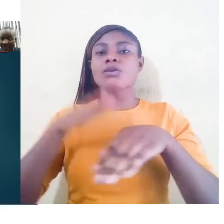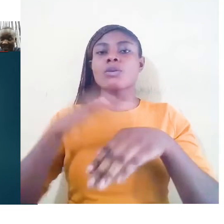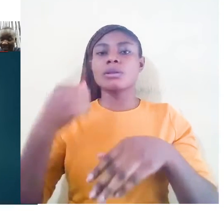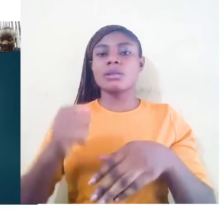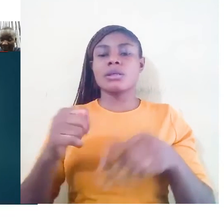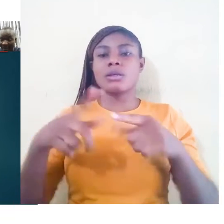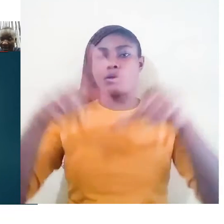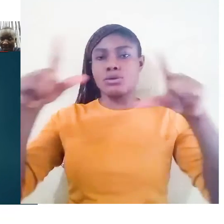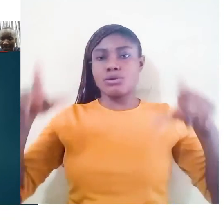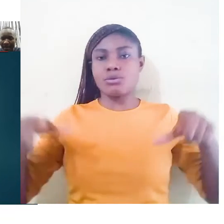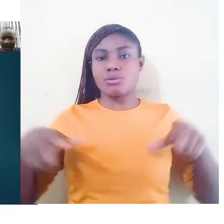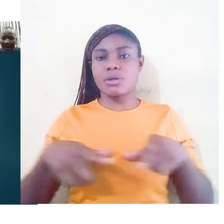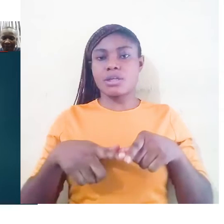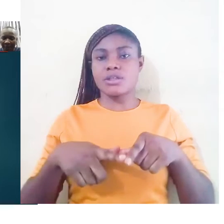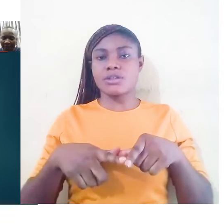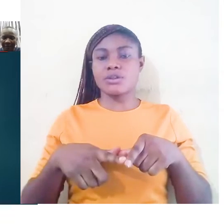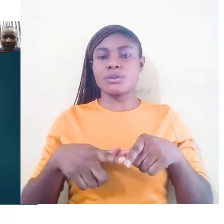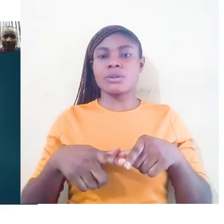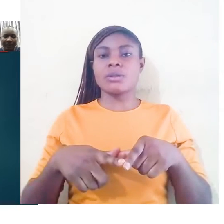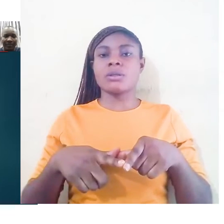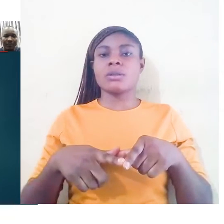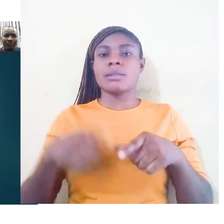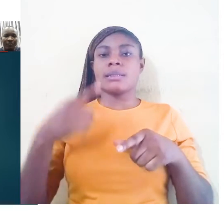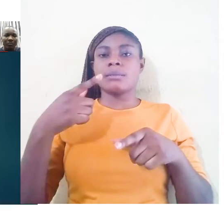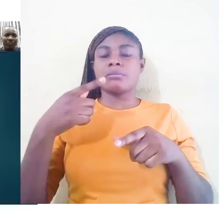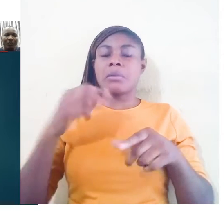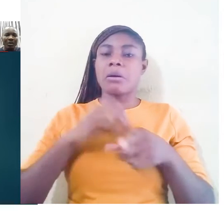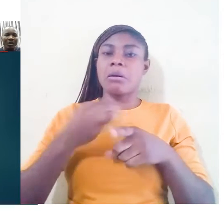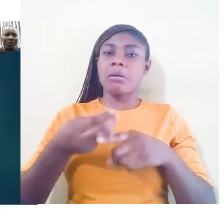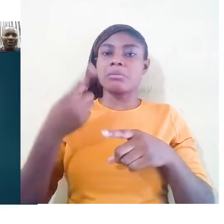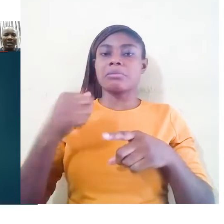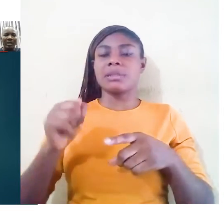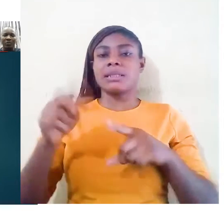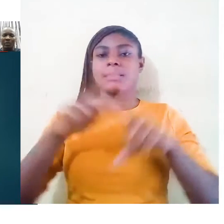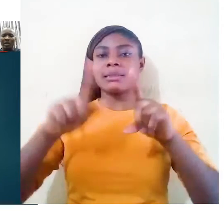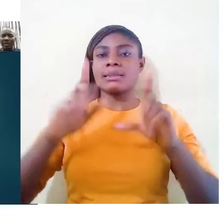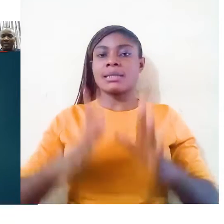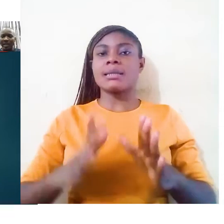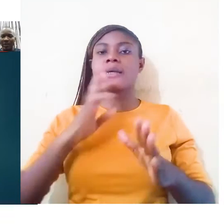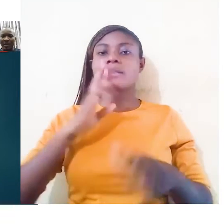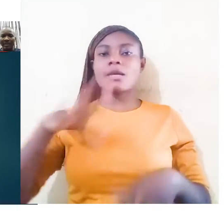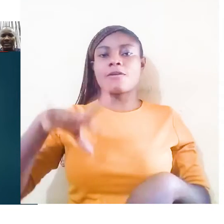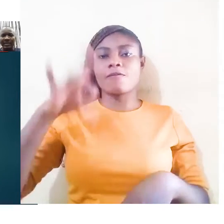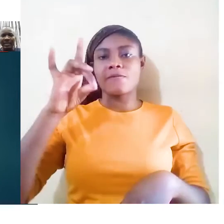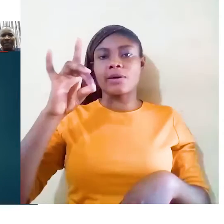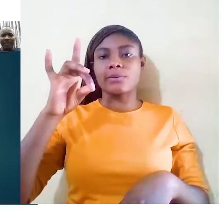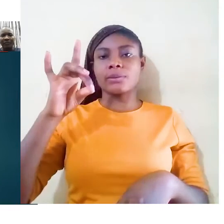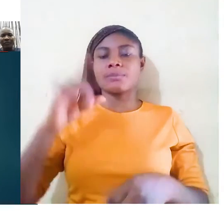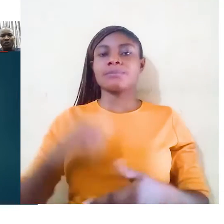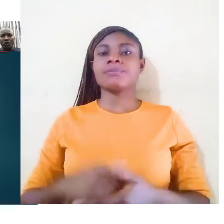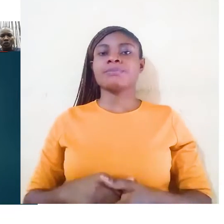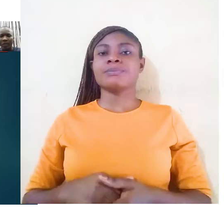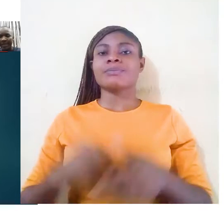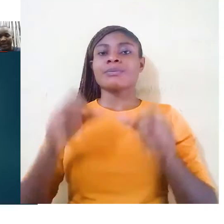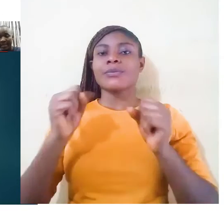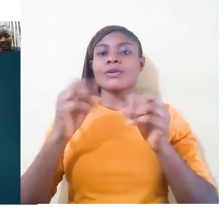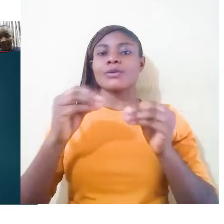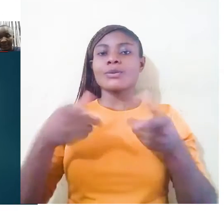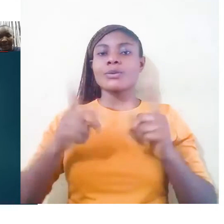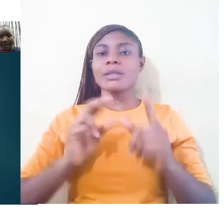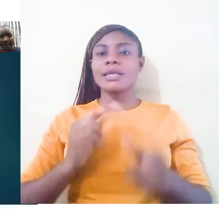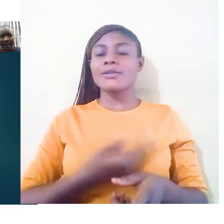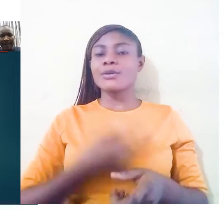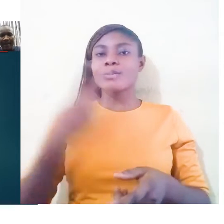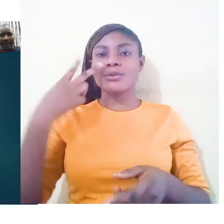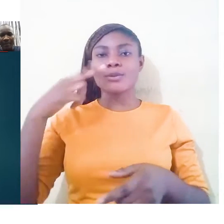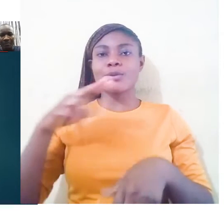or the signers rather are found. Okay, so let's take a look at deaf children in